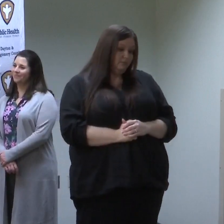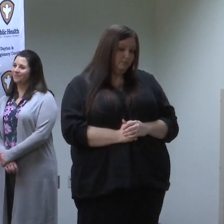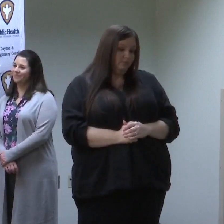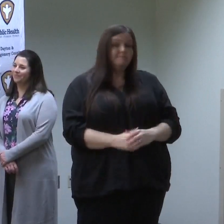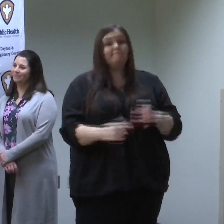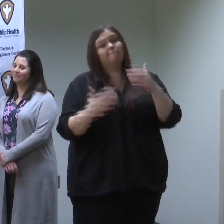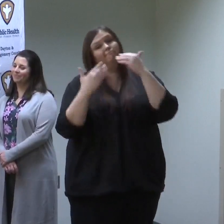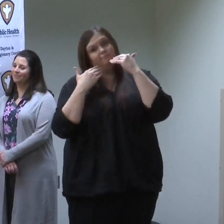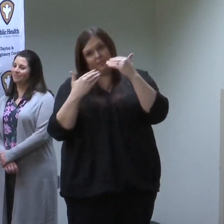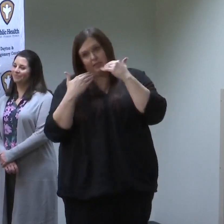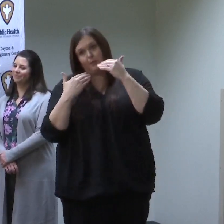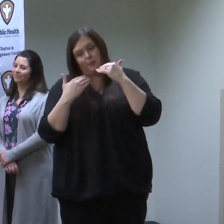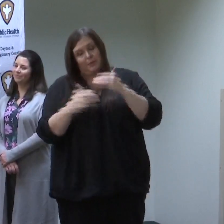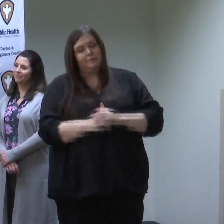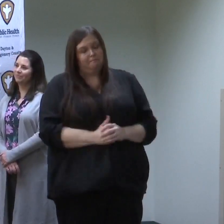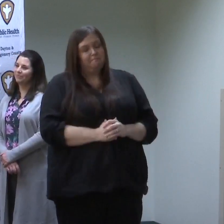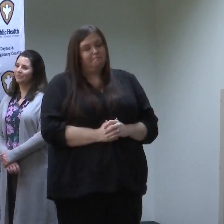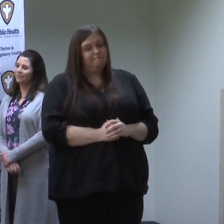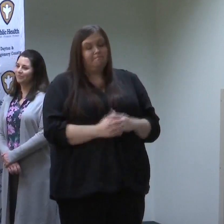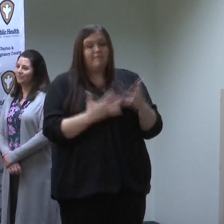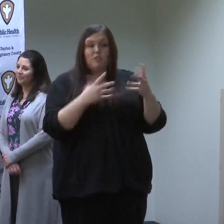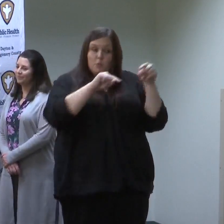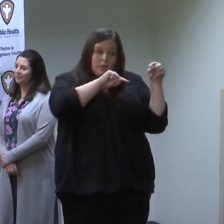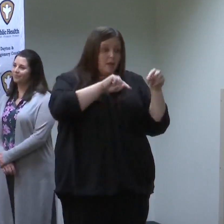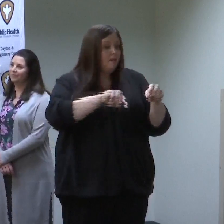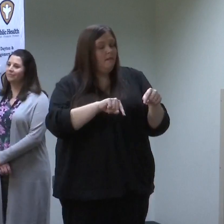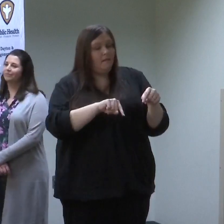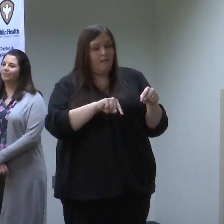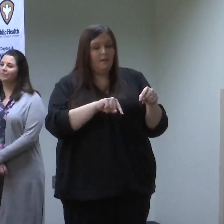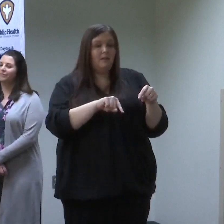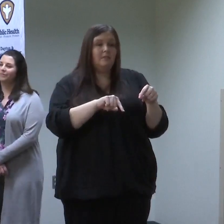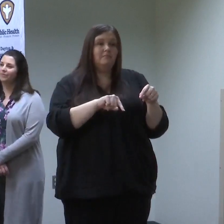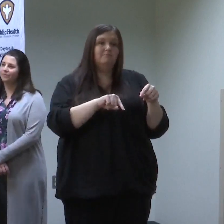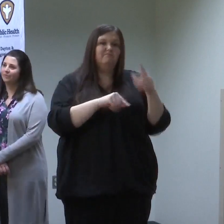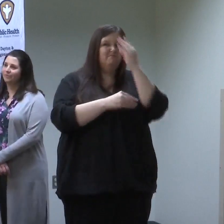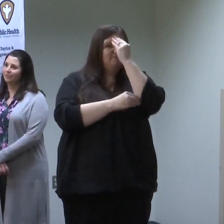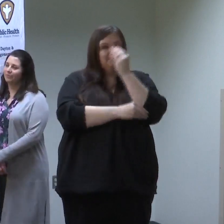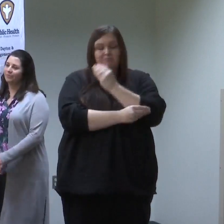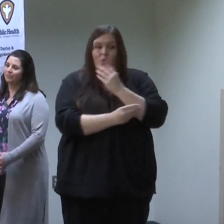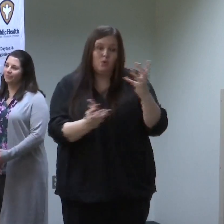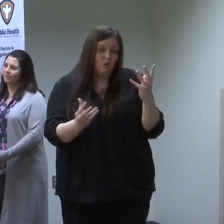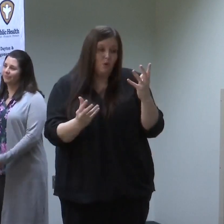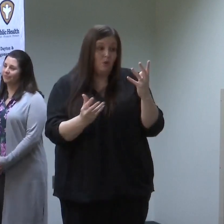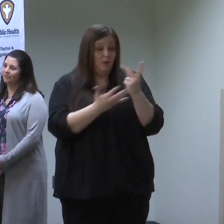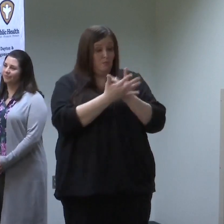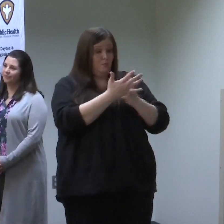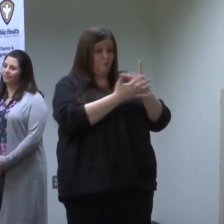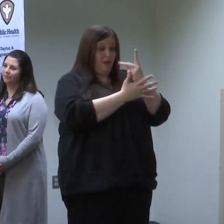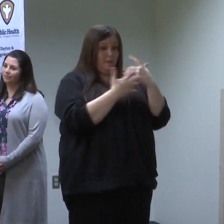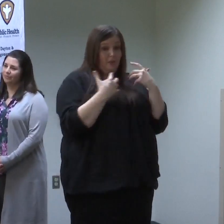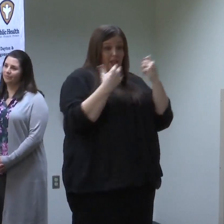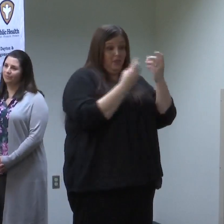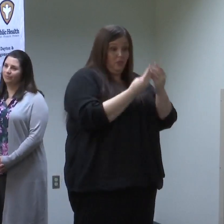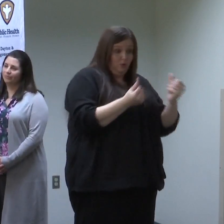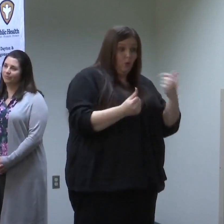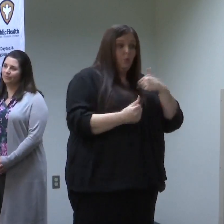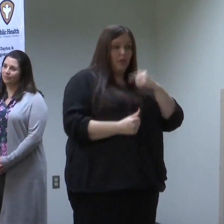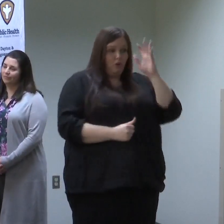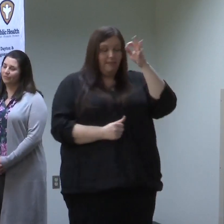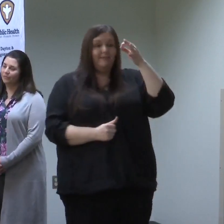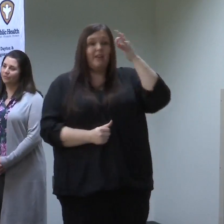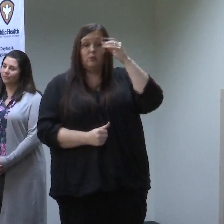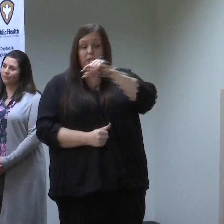Thank you. I just want to come here and make sure that everybody knows Primary Health Solutions is a federally qualified